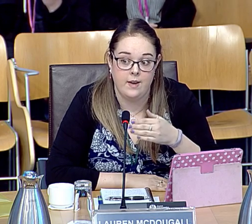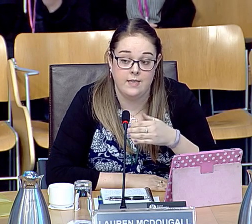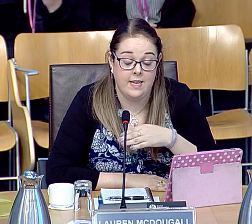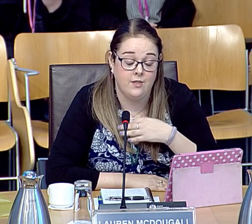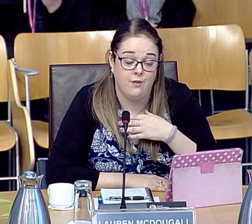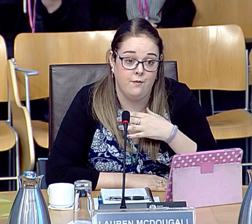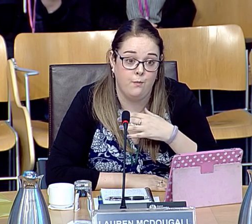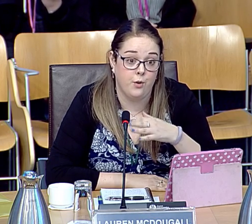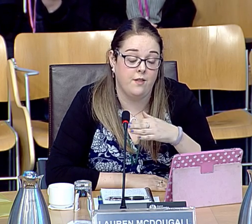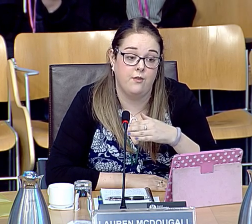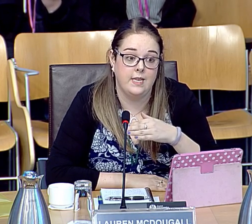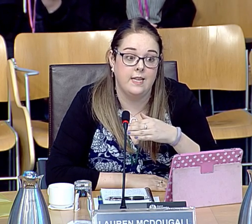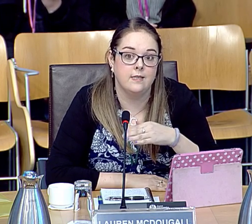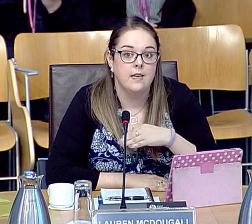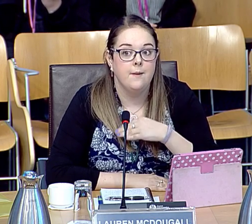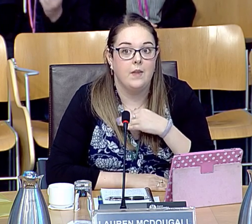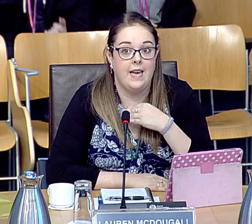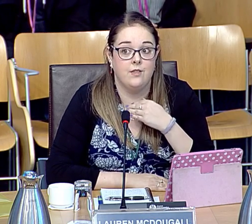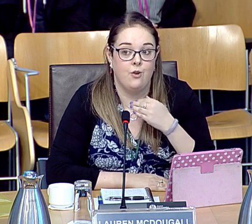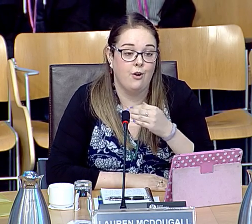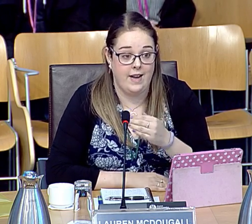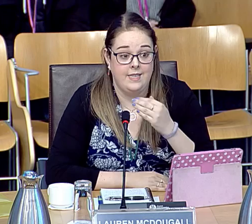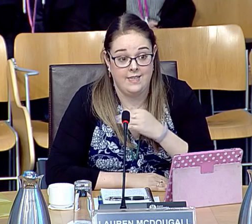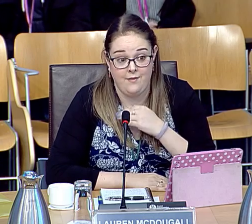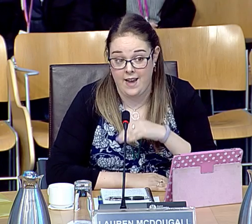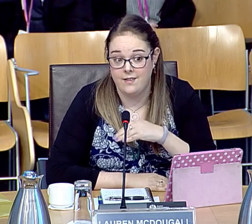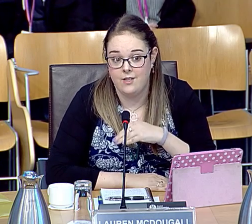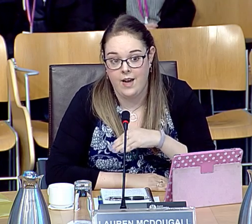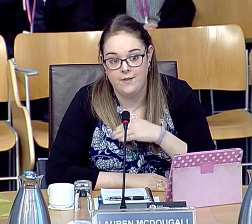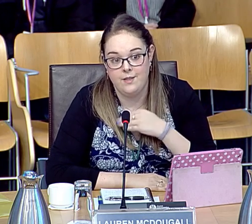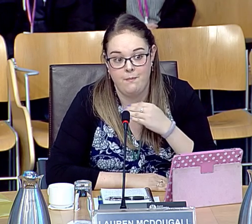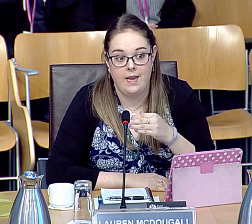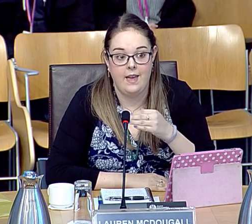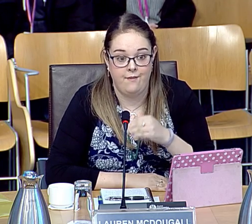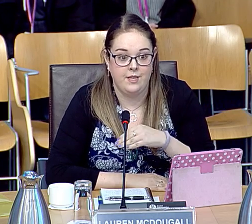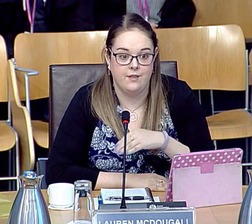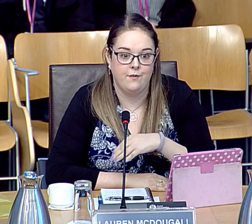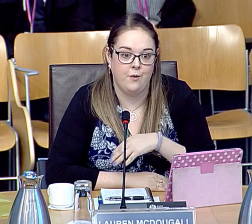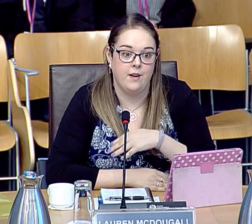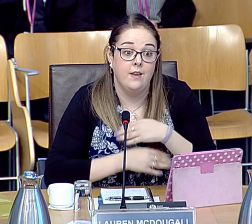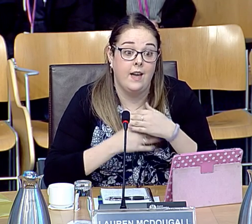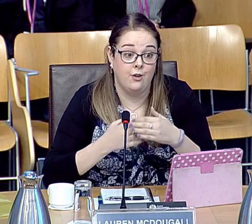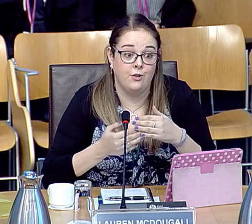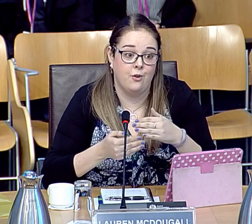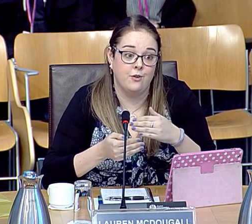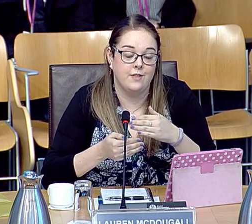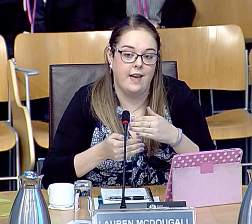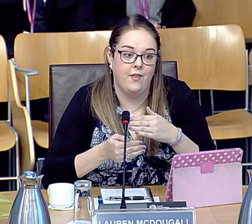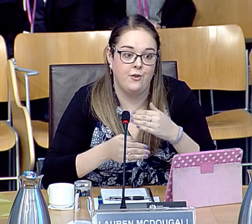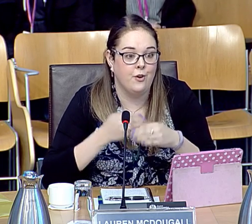an extension of more than 3 days, it's not granted in advance. You have to submit evidence for a good cause, and then you're not